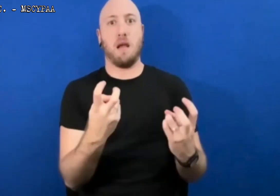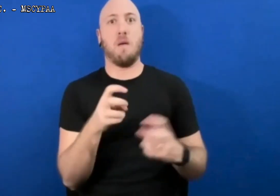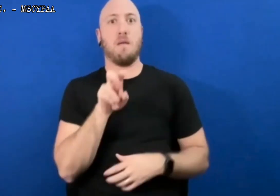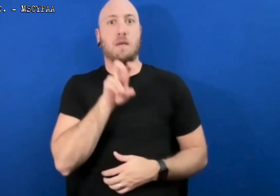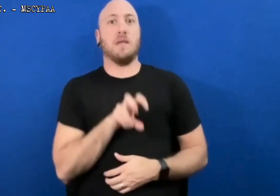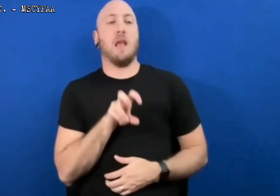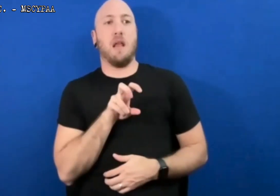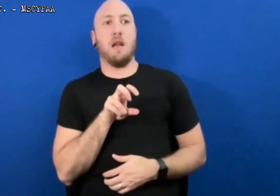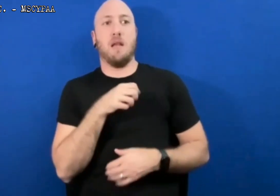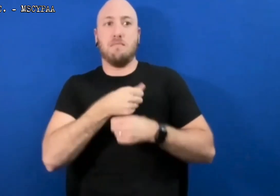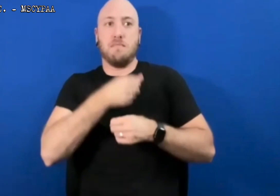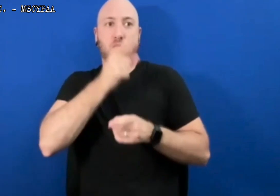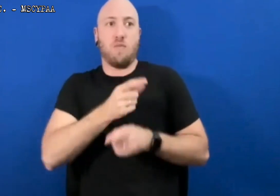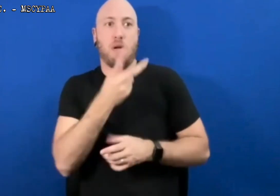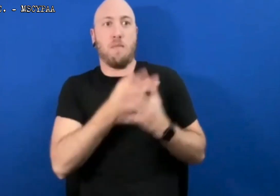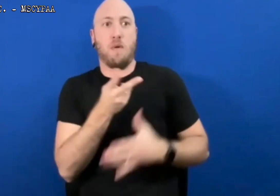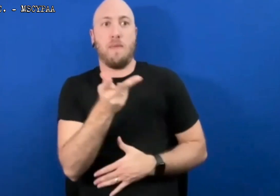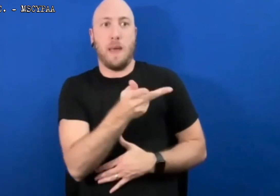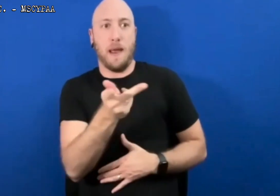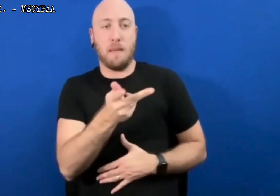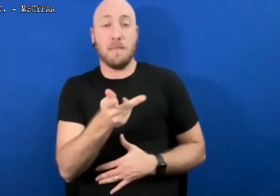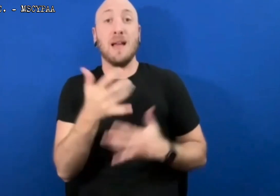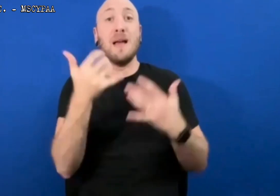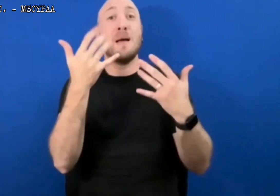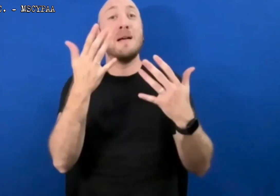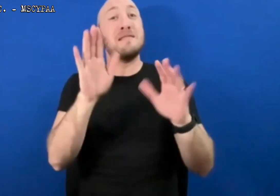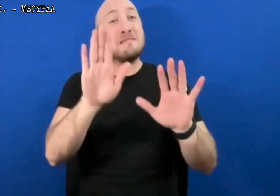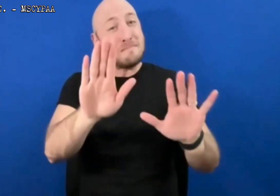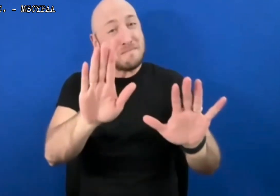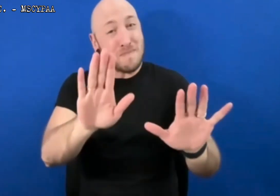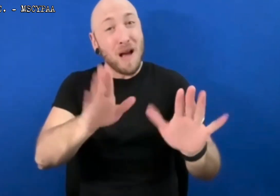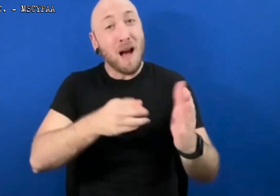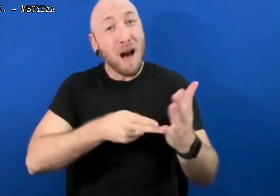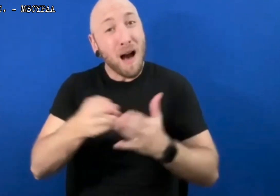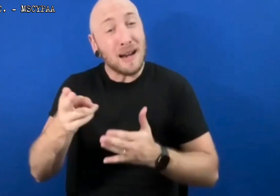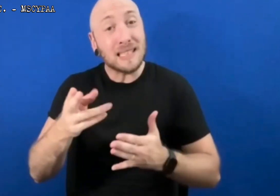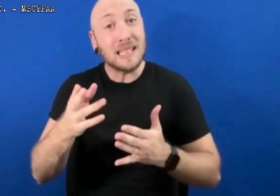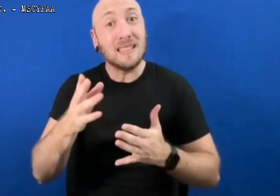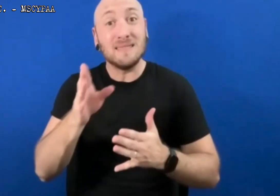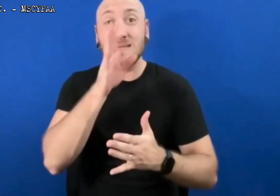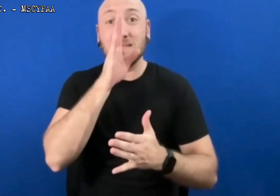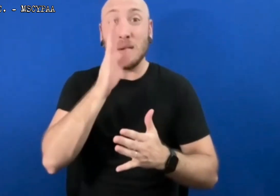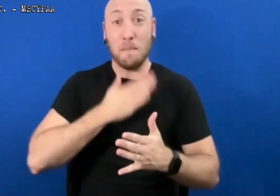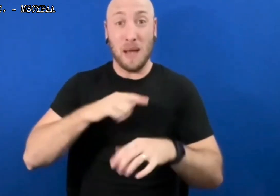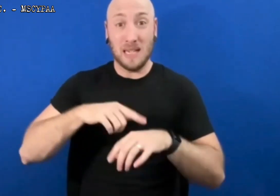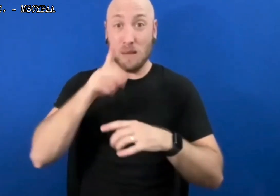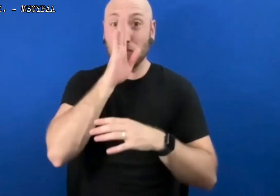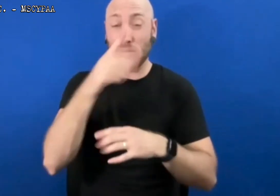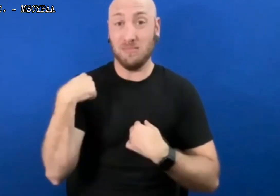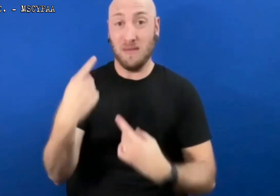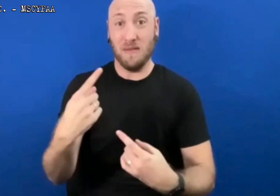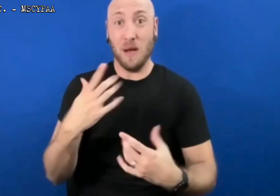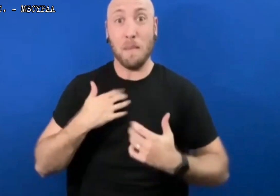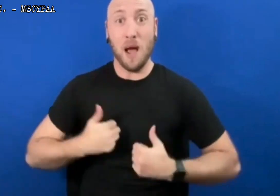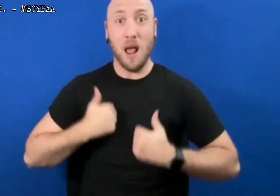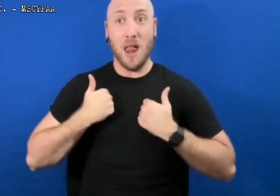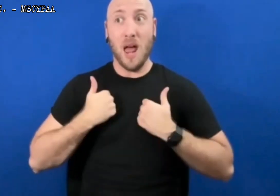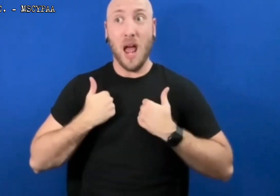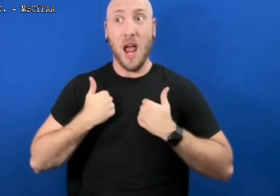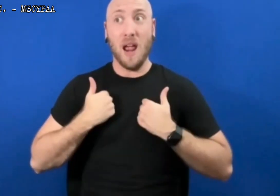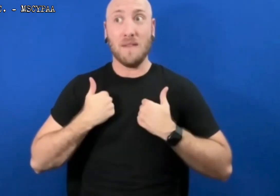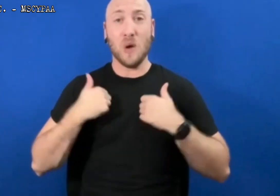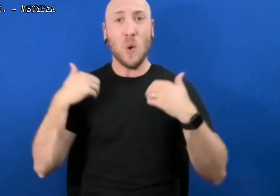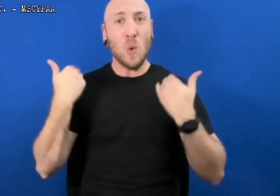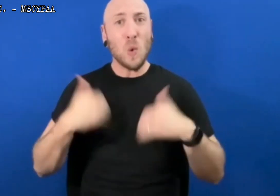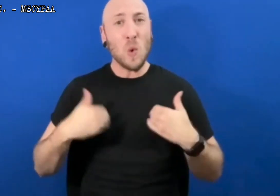like so far. Like, it's not about the material things, but like, in the time that I've gotten sober, like, I've been able to go back on the nationally competitive